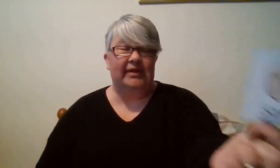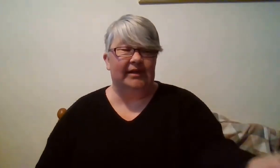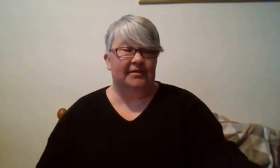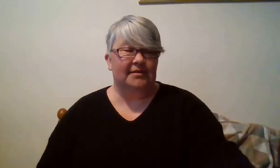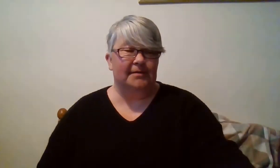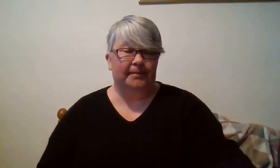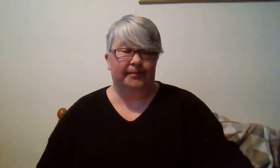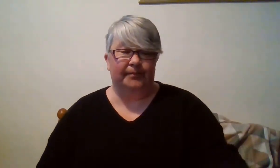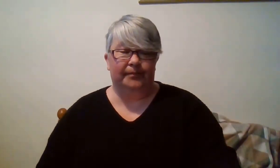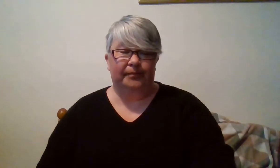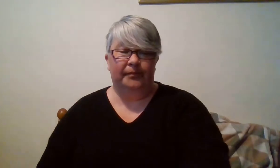Brilliant.